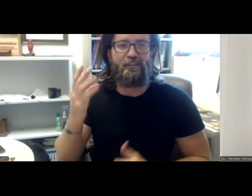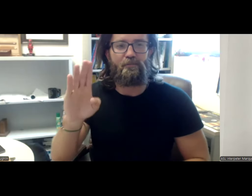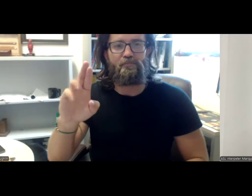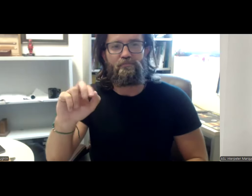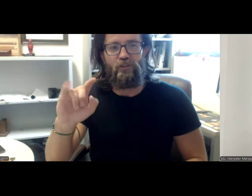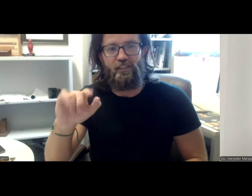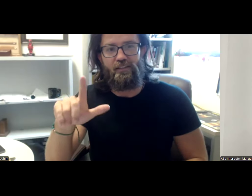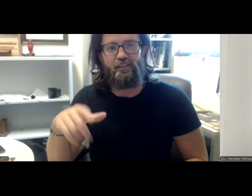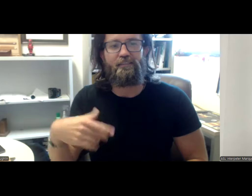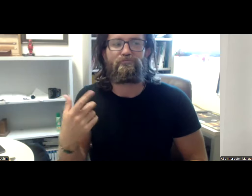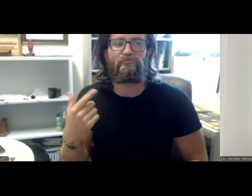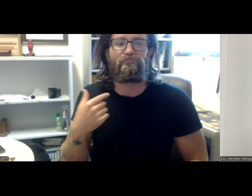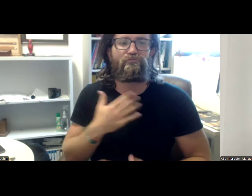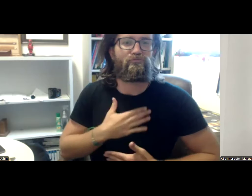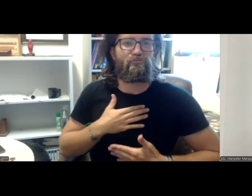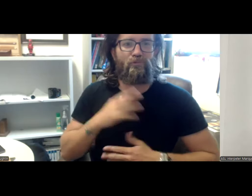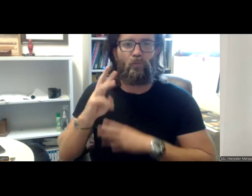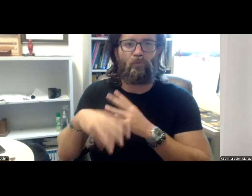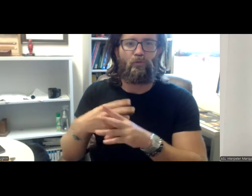I used to live in Hawaii,